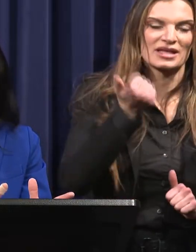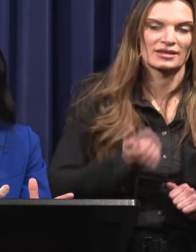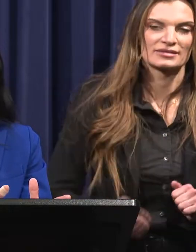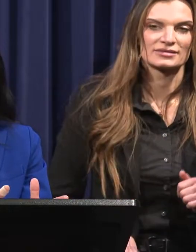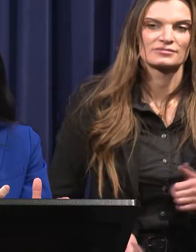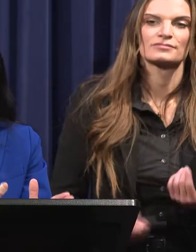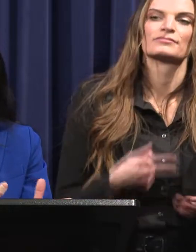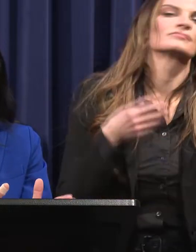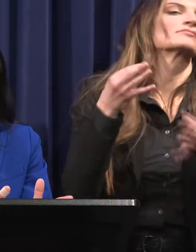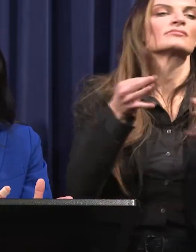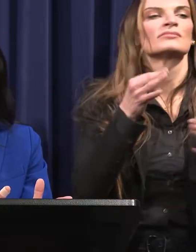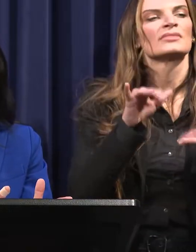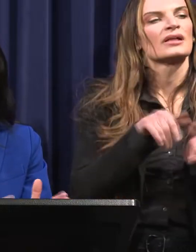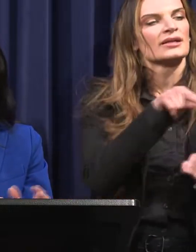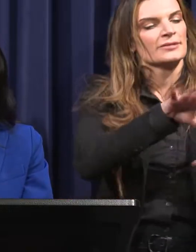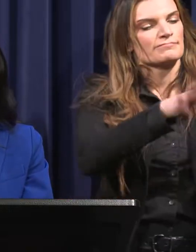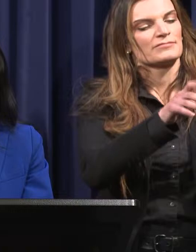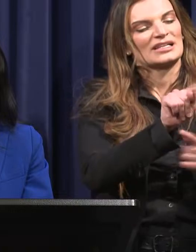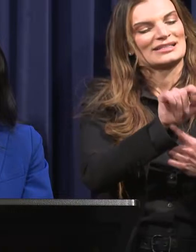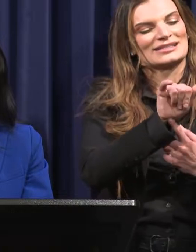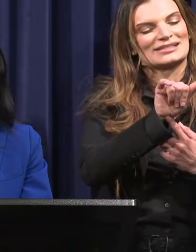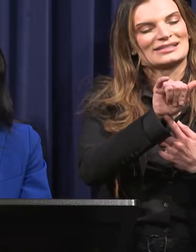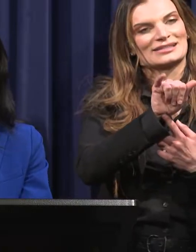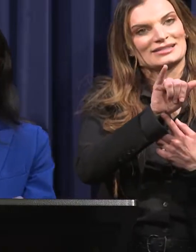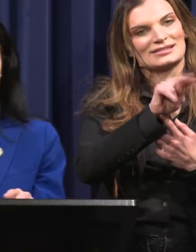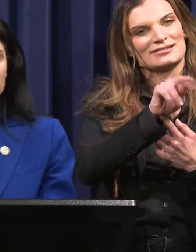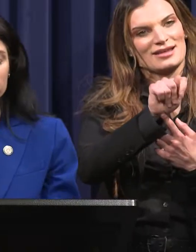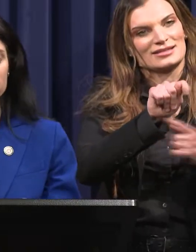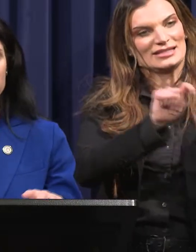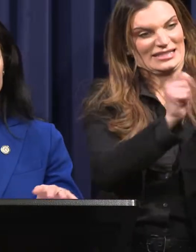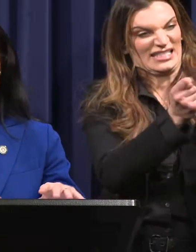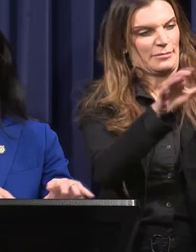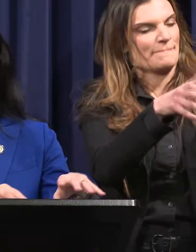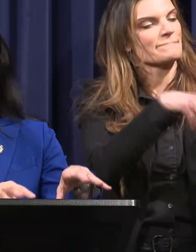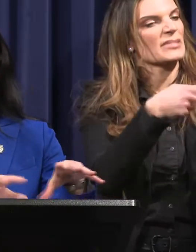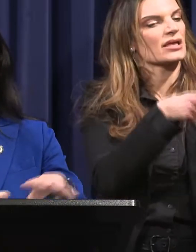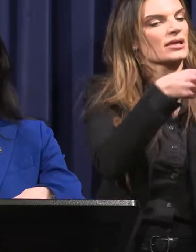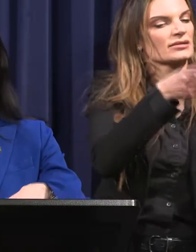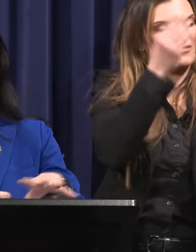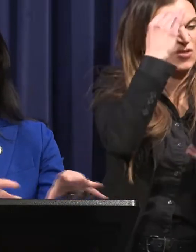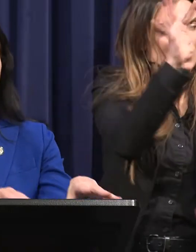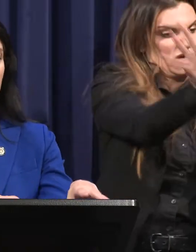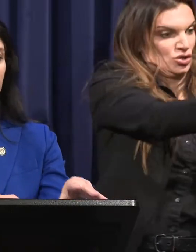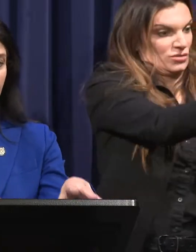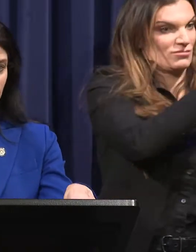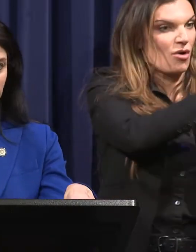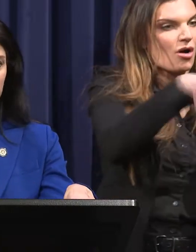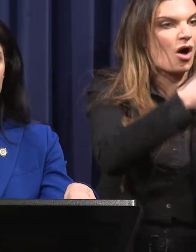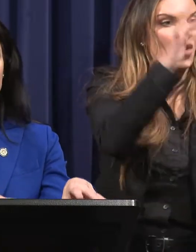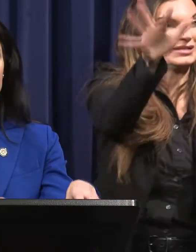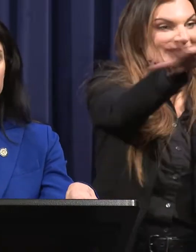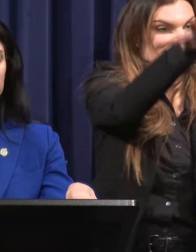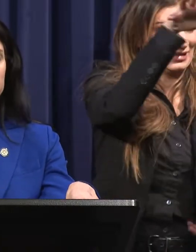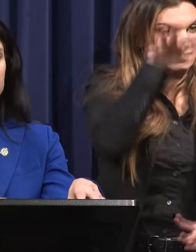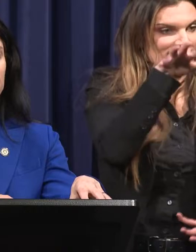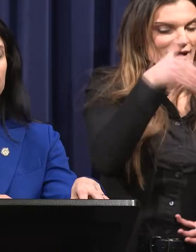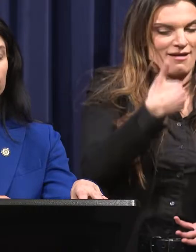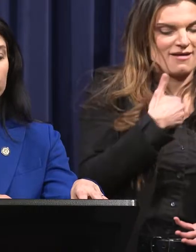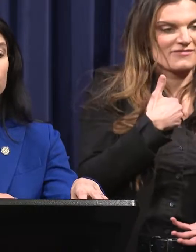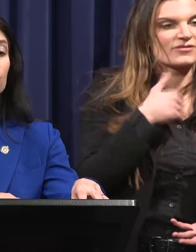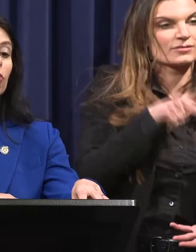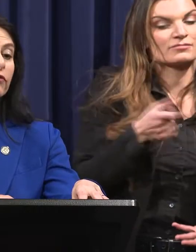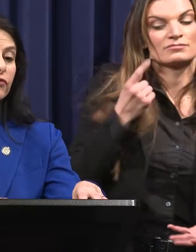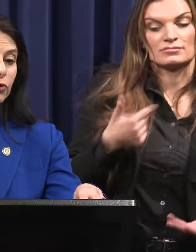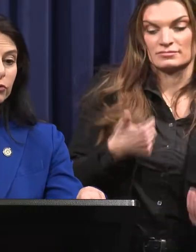little bit more about how taint teams work, and that is once the separate investigators or attorneys that